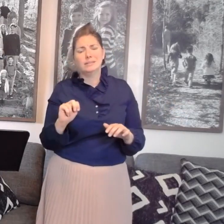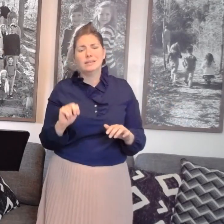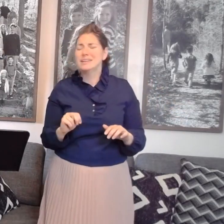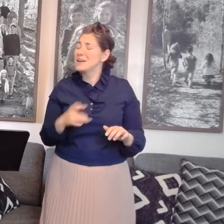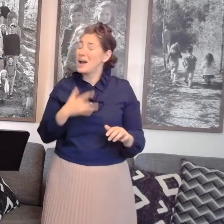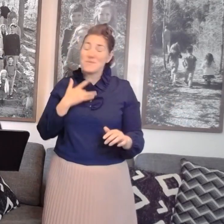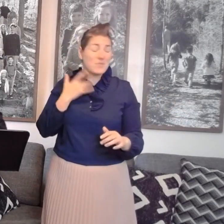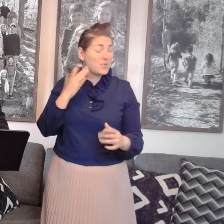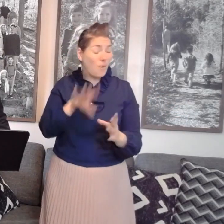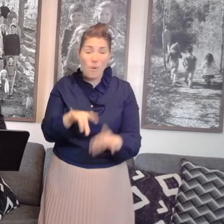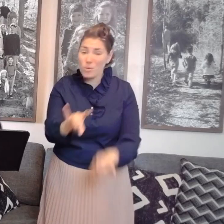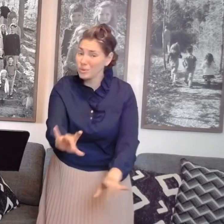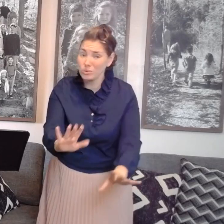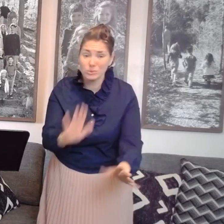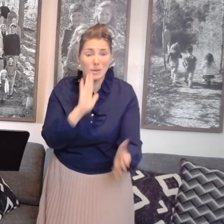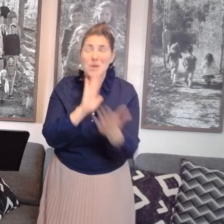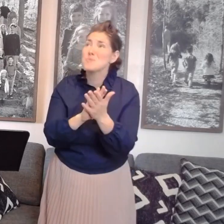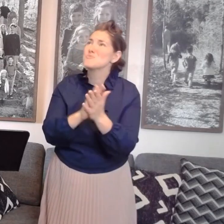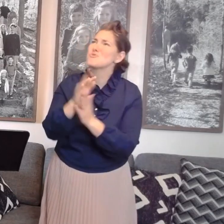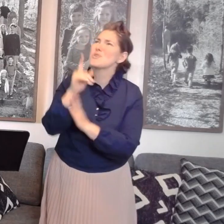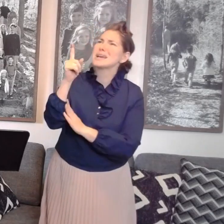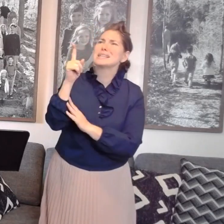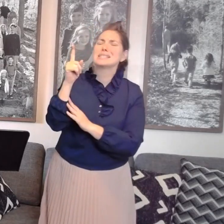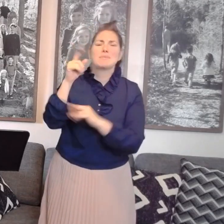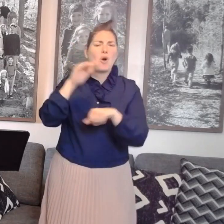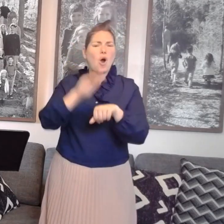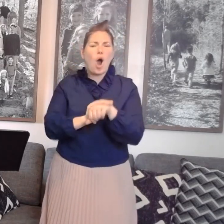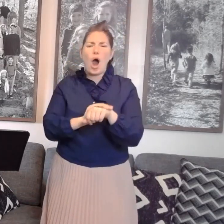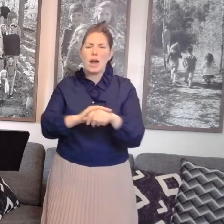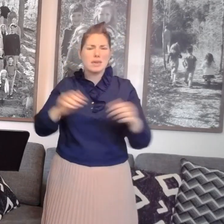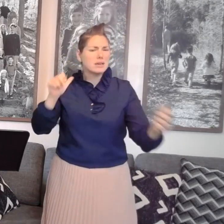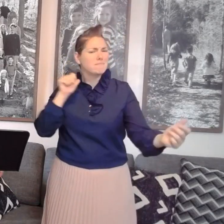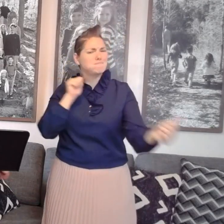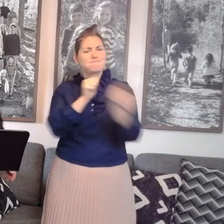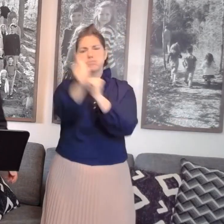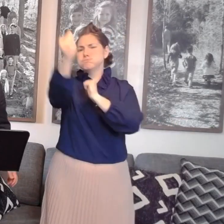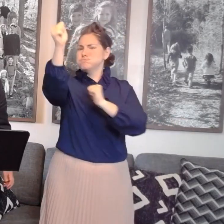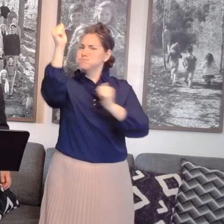I feel the Holy Ghost. Praise him upon the loud cymbals.